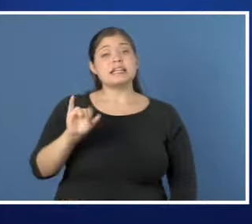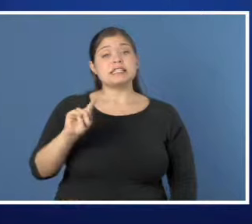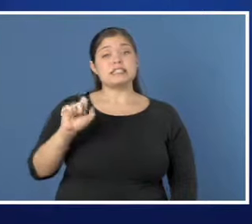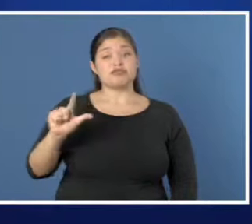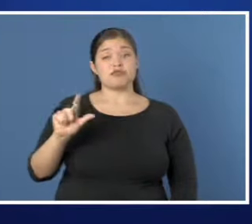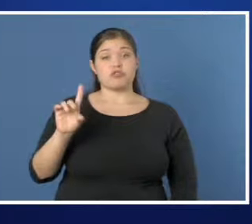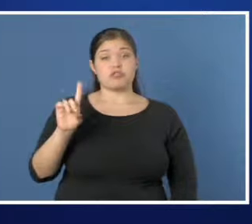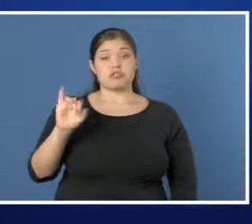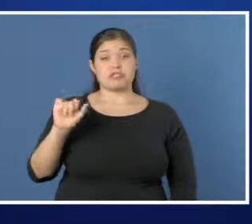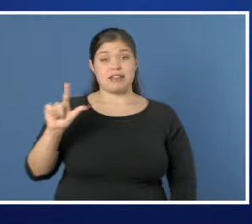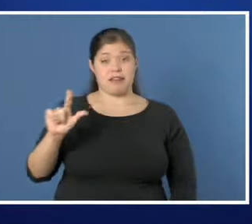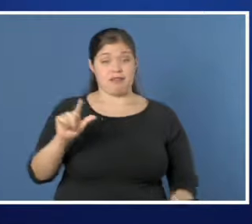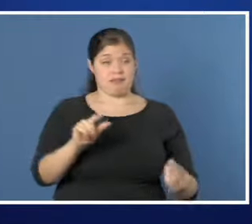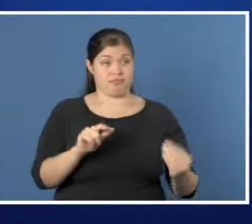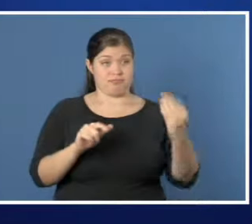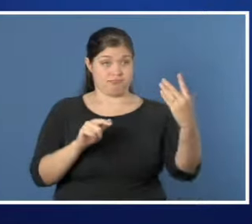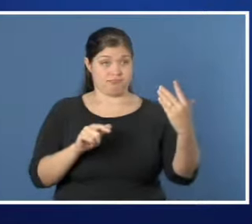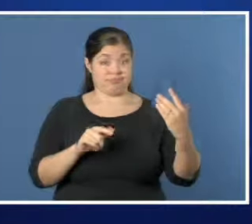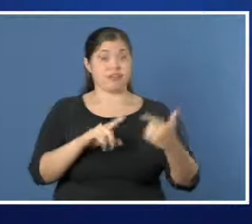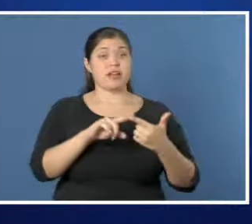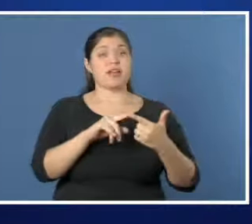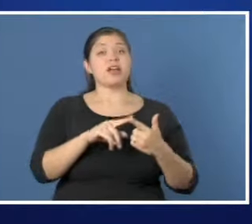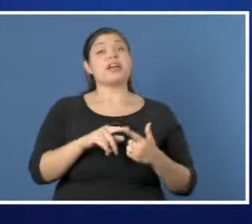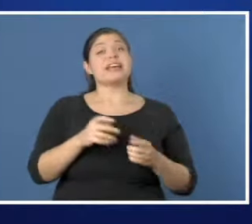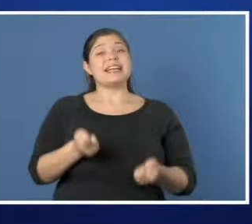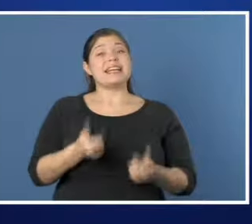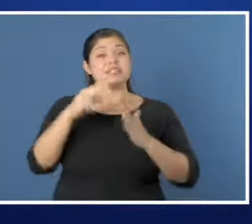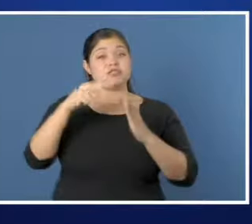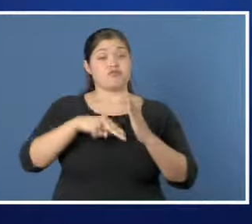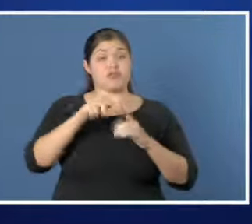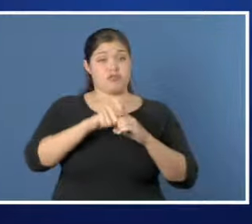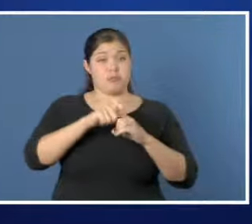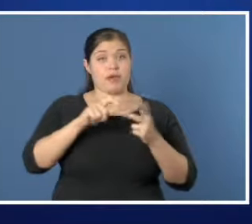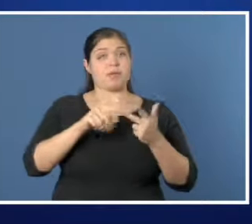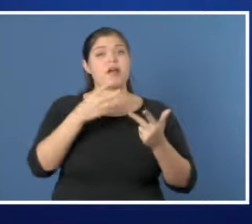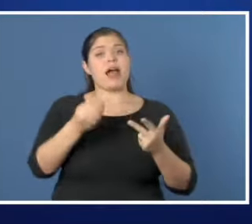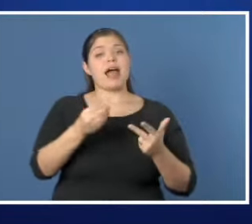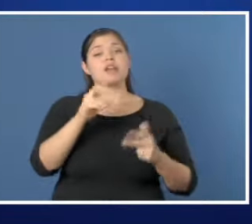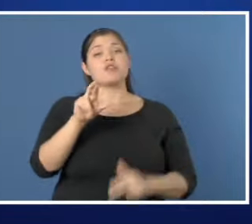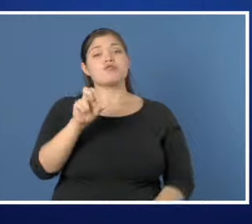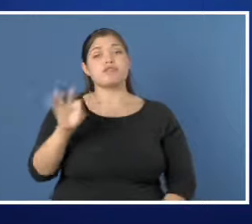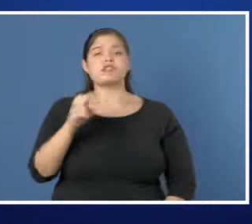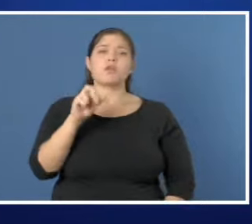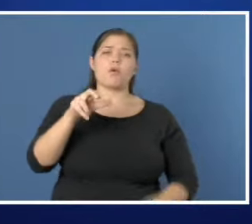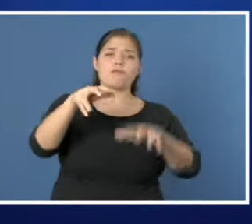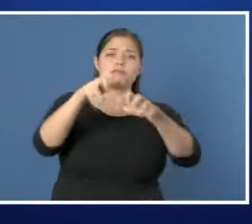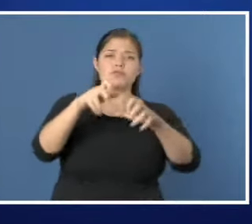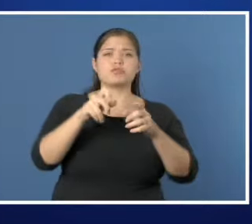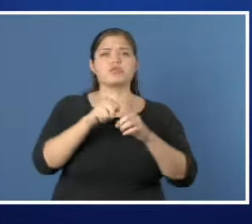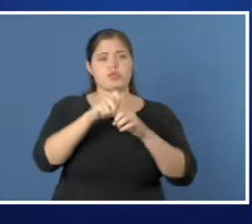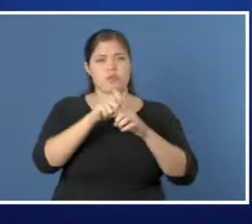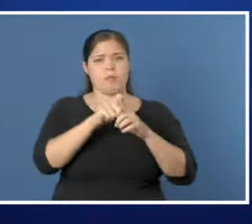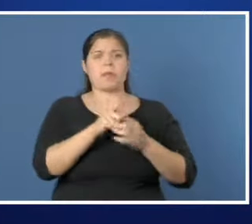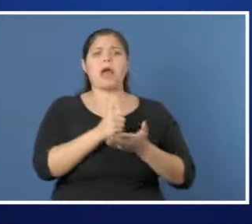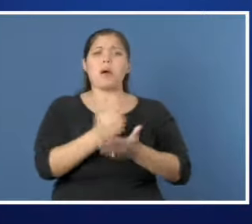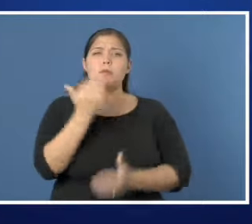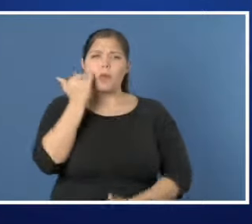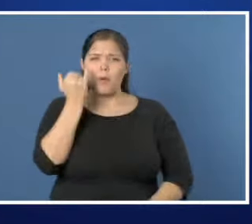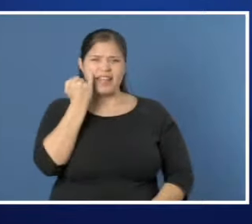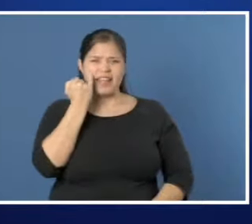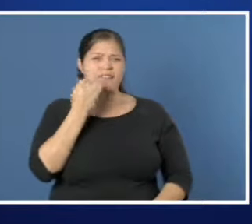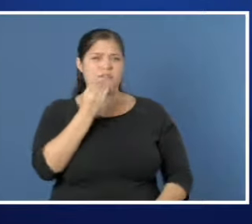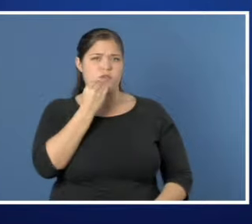Digital dial or instant read food thermometers and appliance thermometers will help you know if the food is at a safe